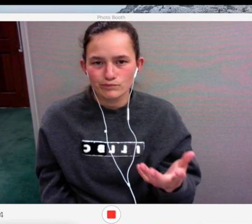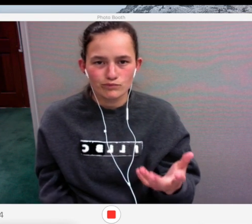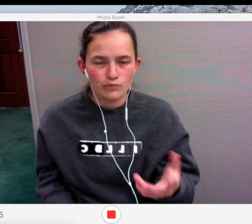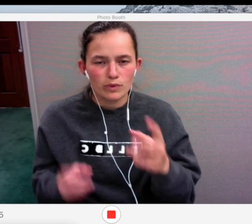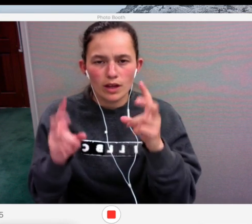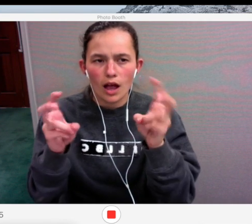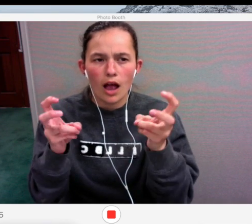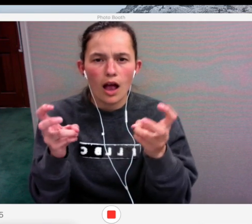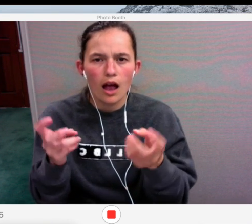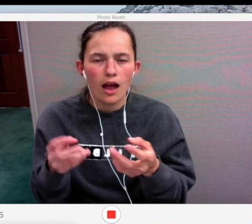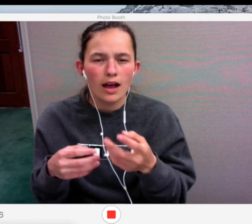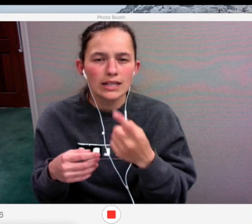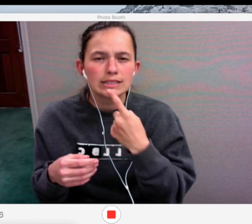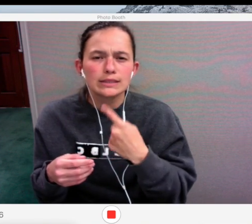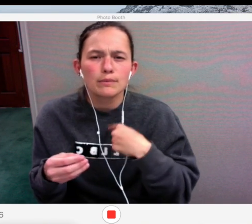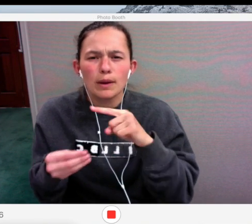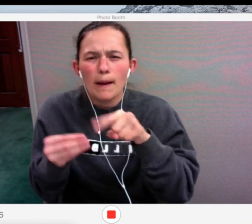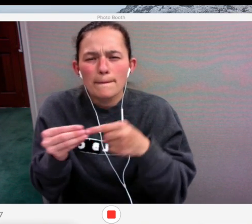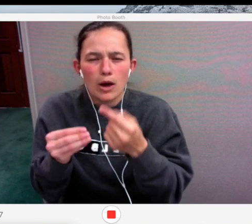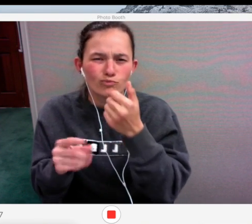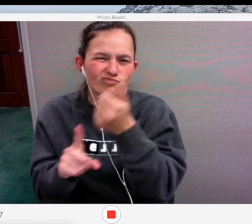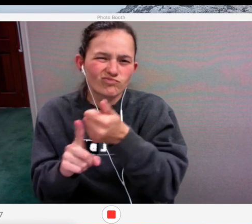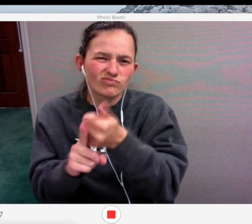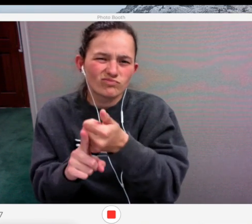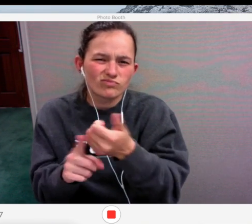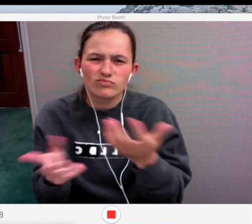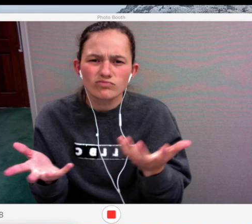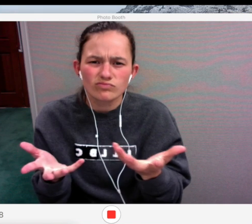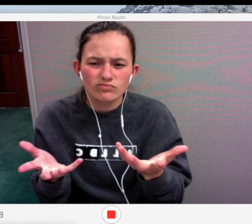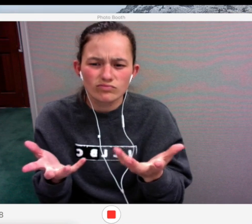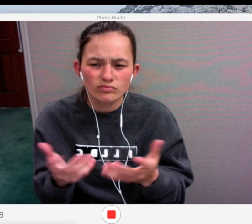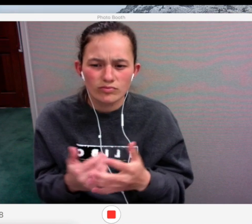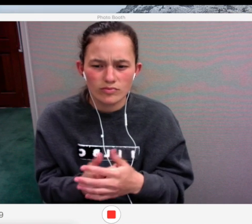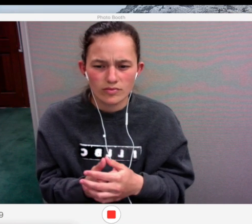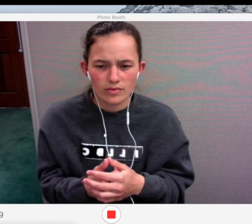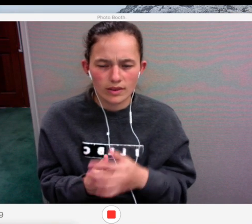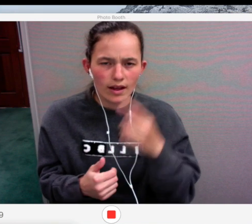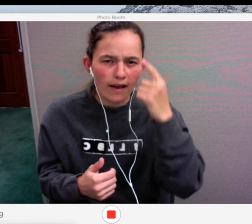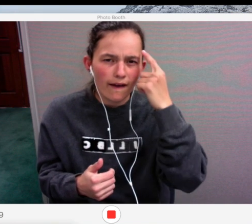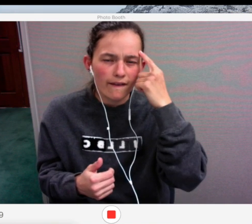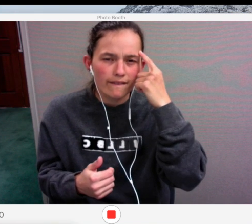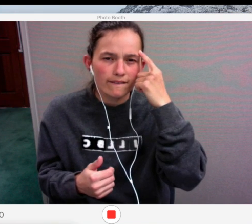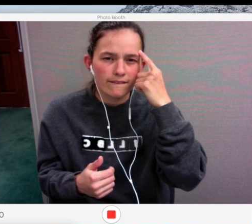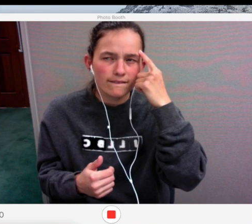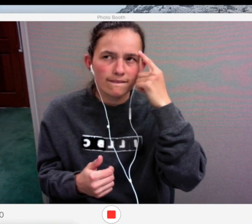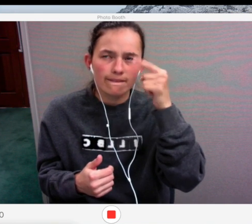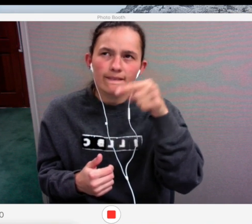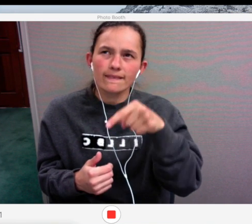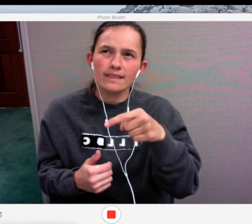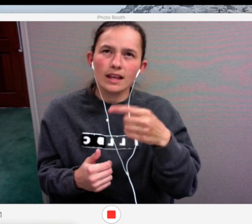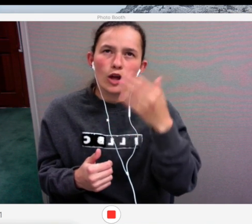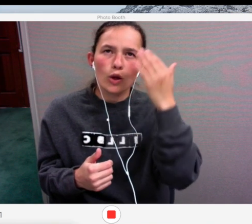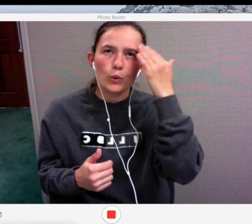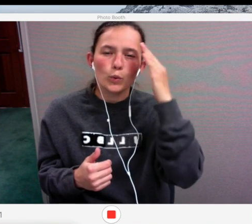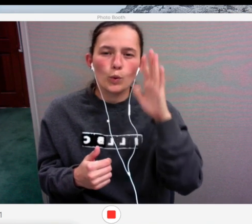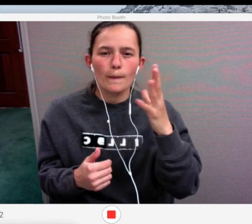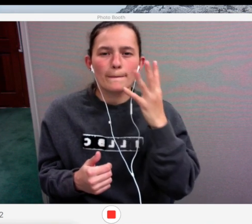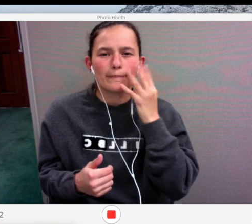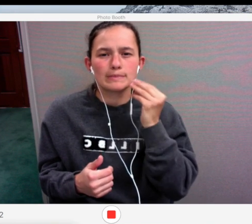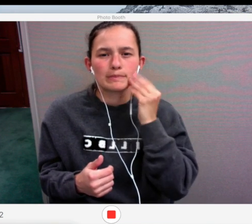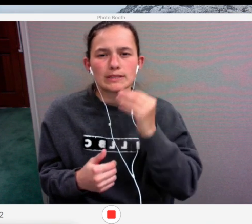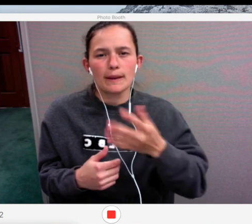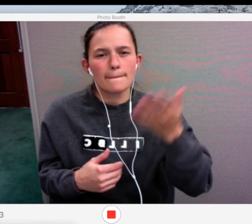what can you tell me about yourself? If you think of that statement, know your past experience,